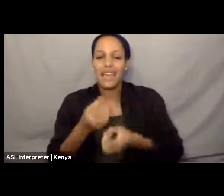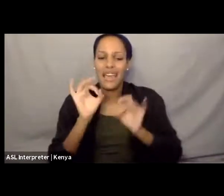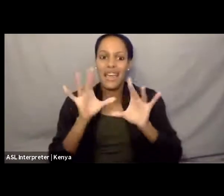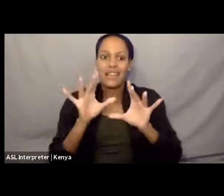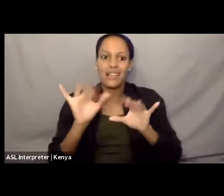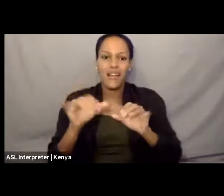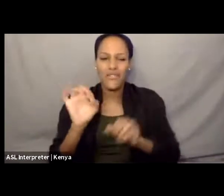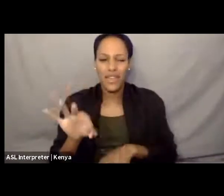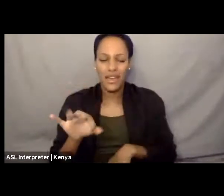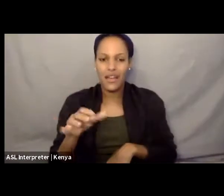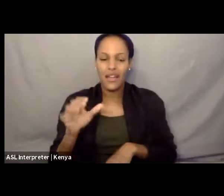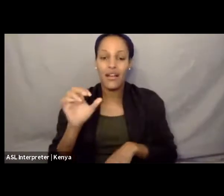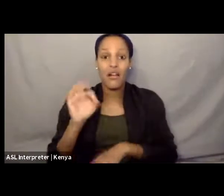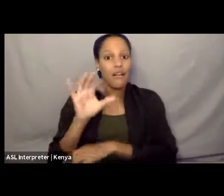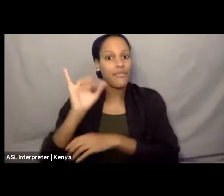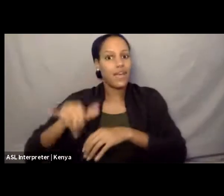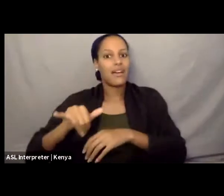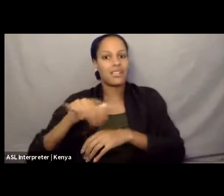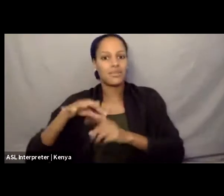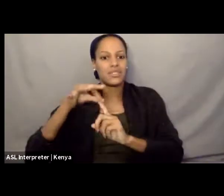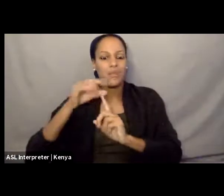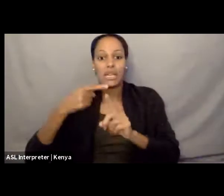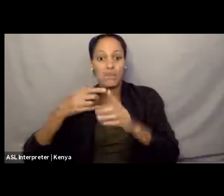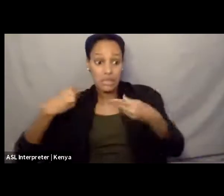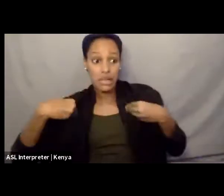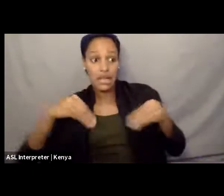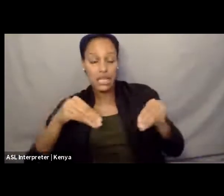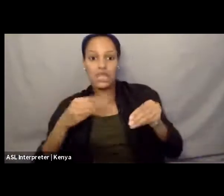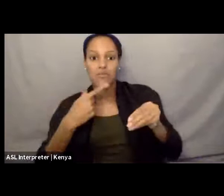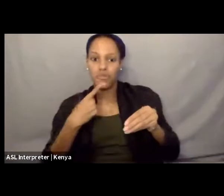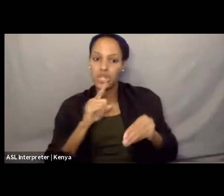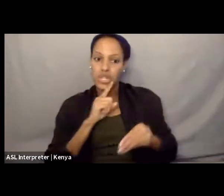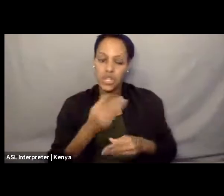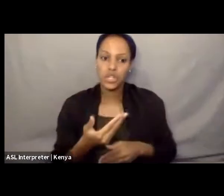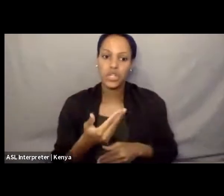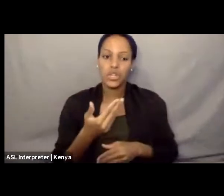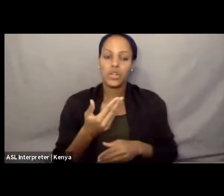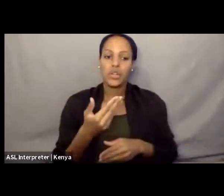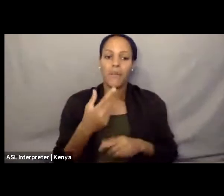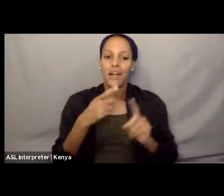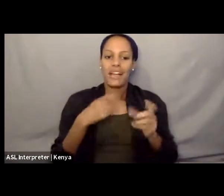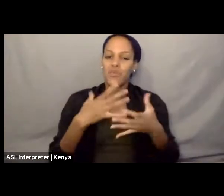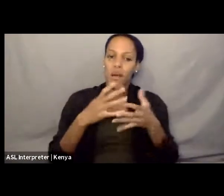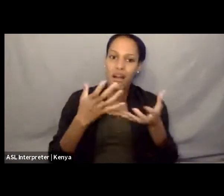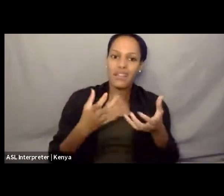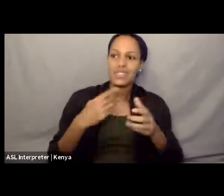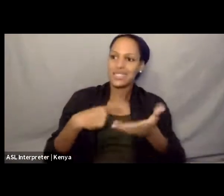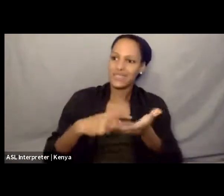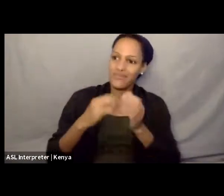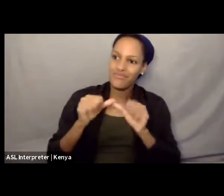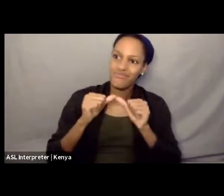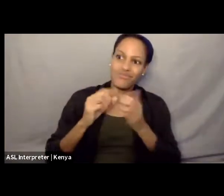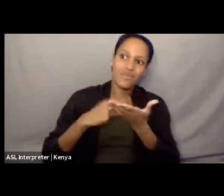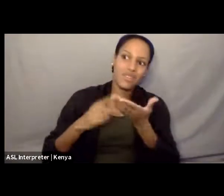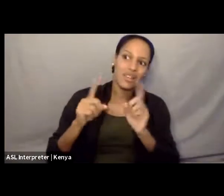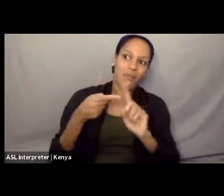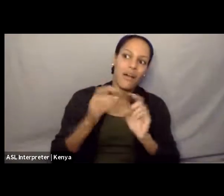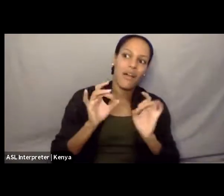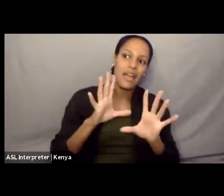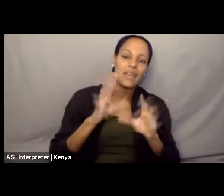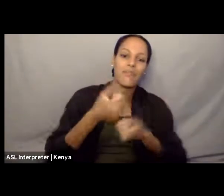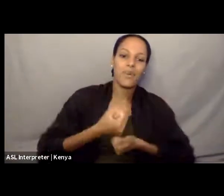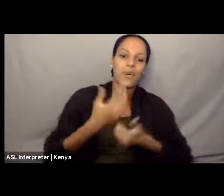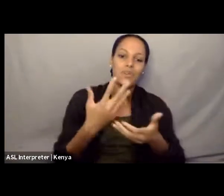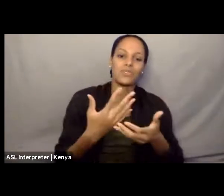well. But I don't actually want to prattle on about the hatred of poetry, about, as Kirsch concludes